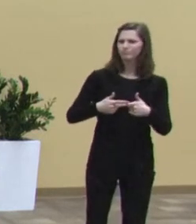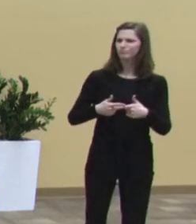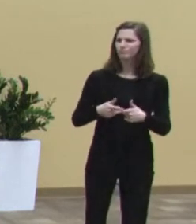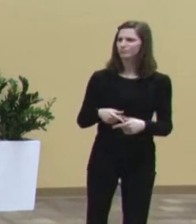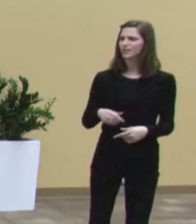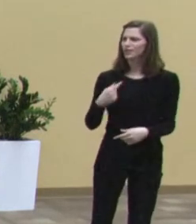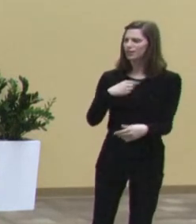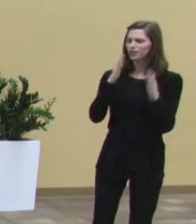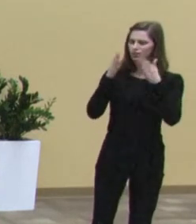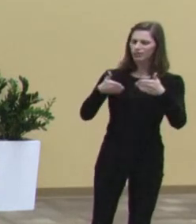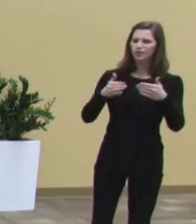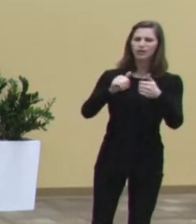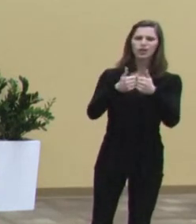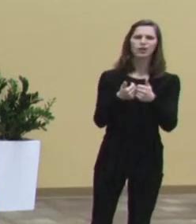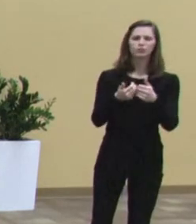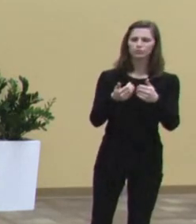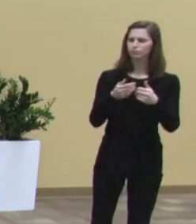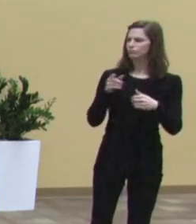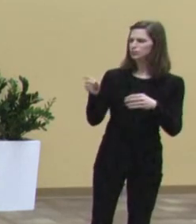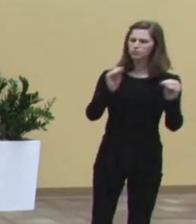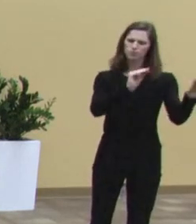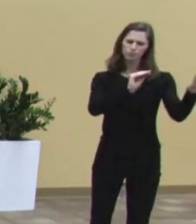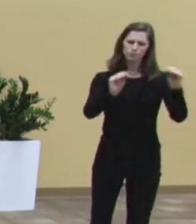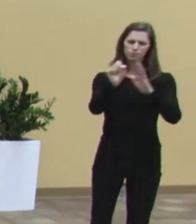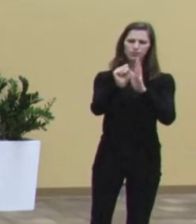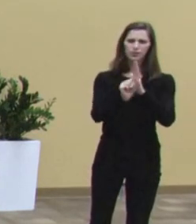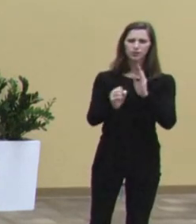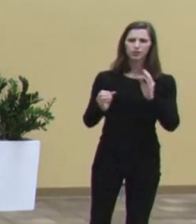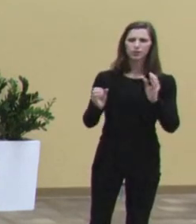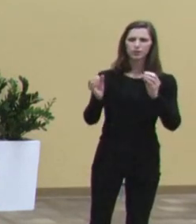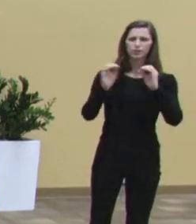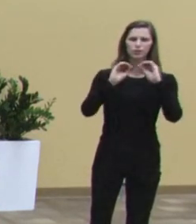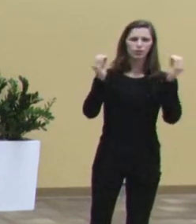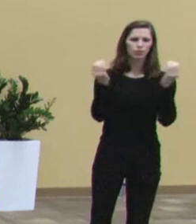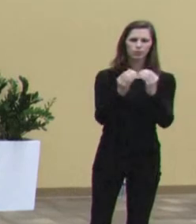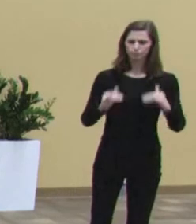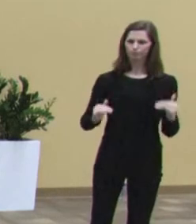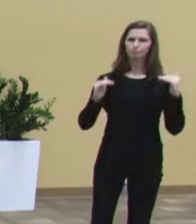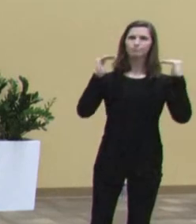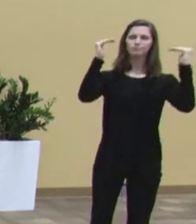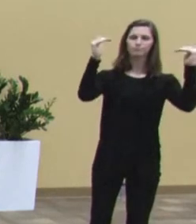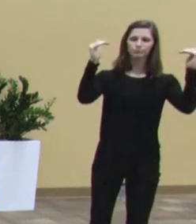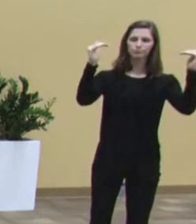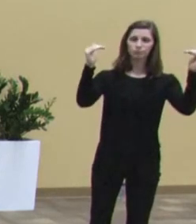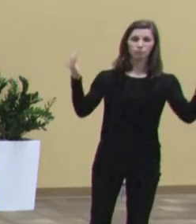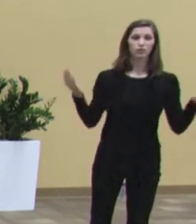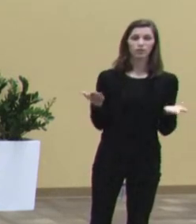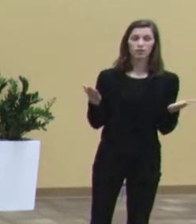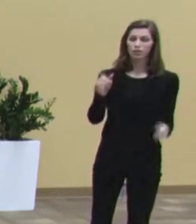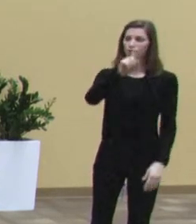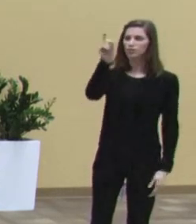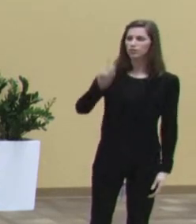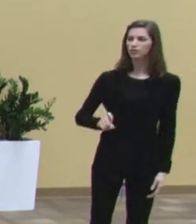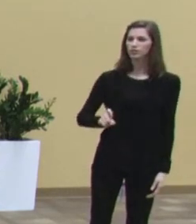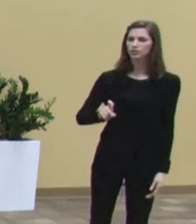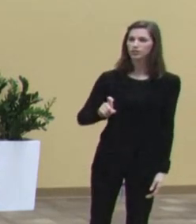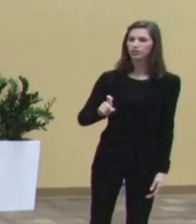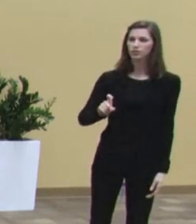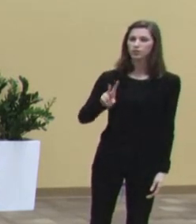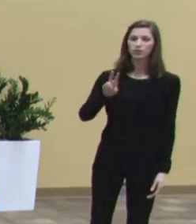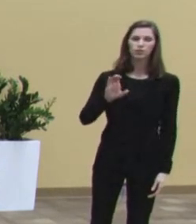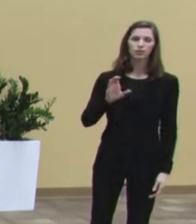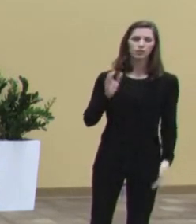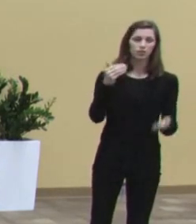this state organization to another level. I mean, in the state of Texas, we have 200,000